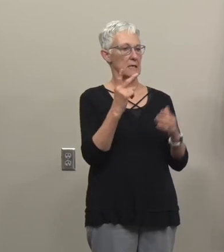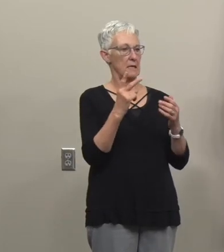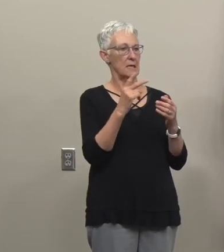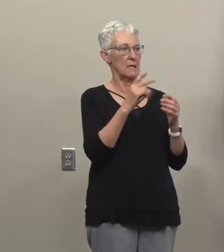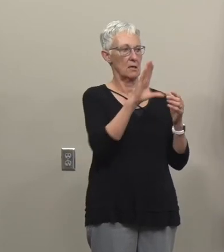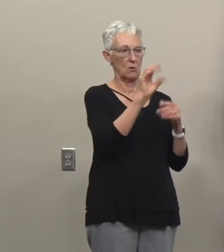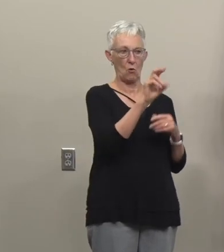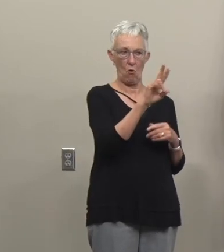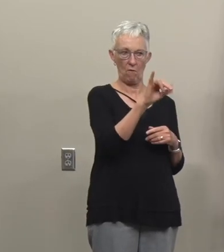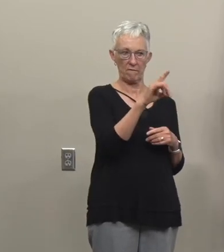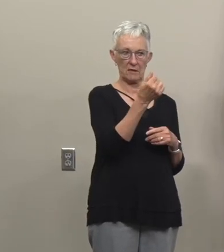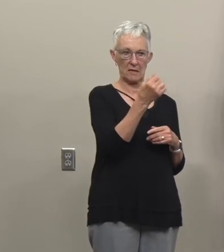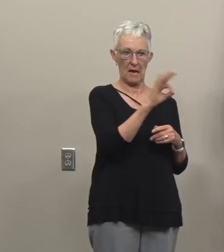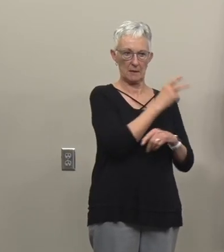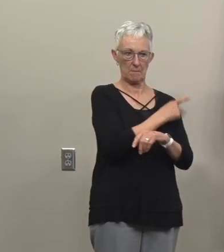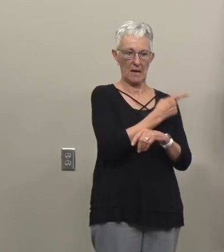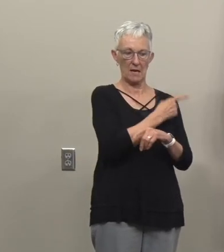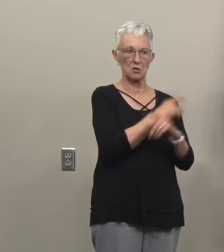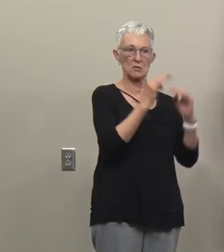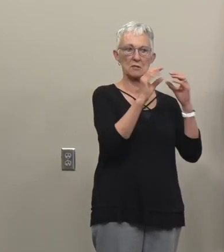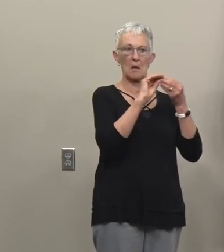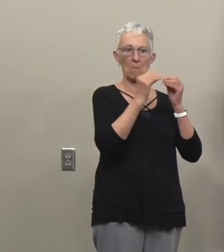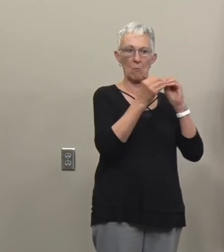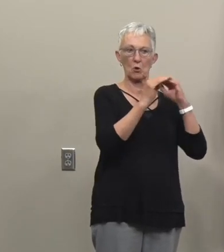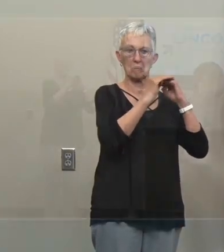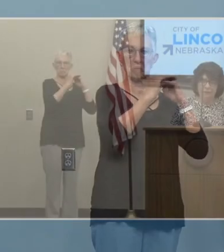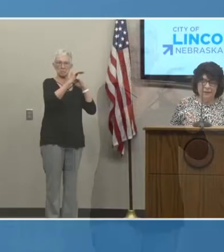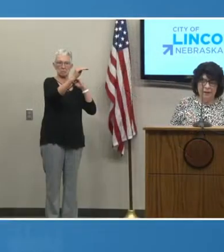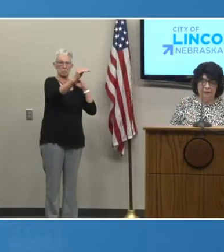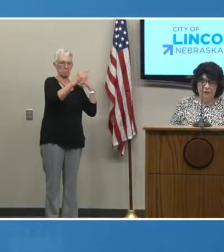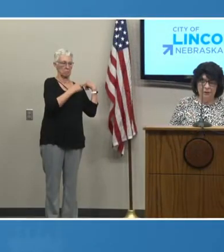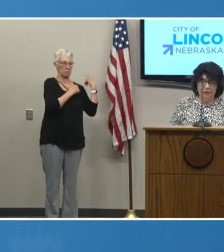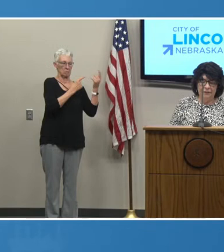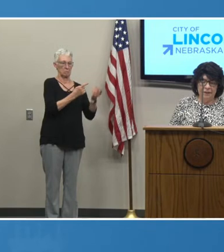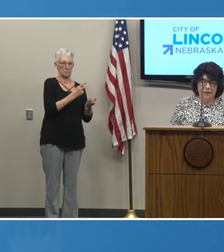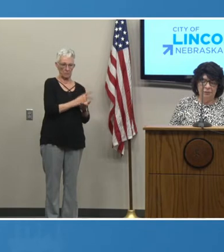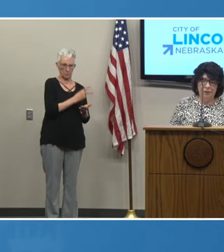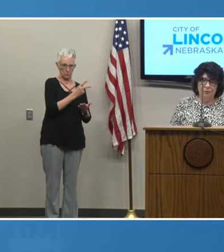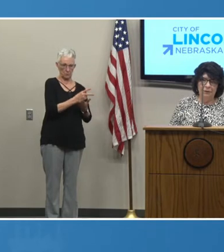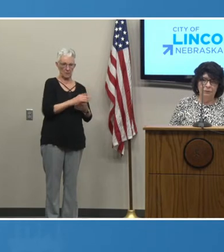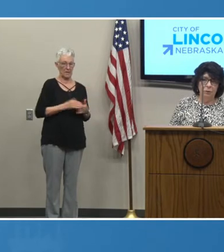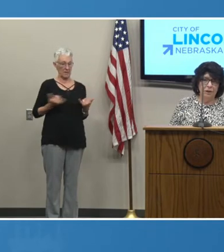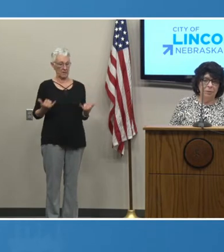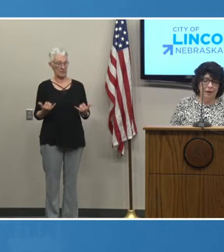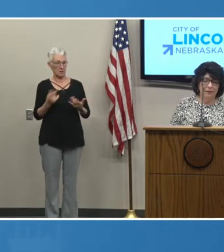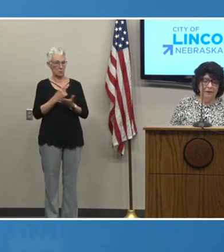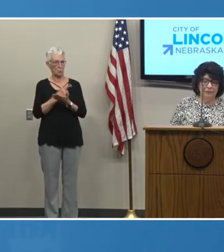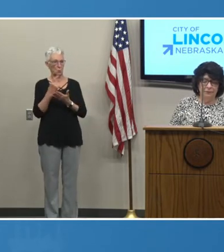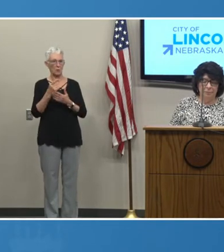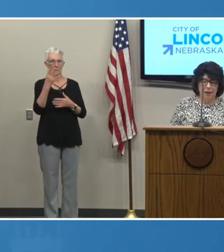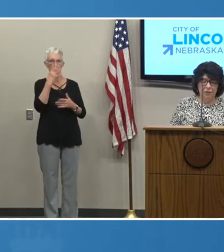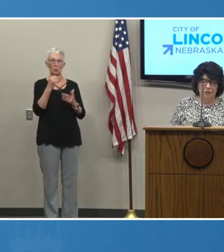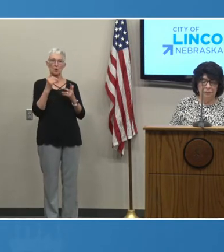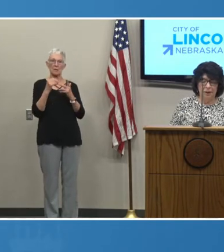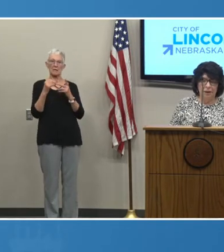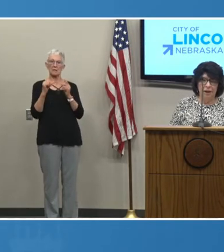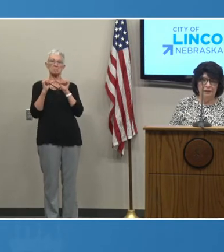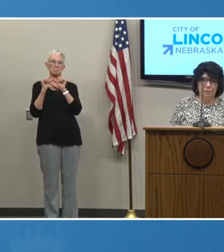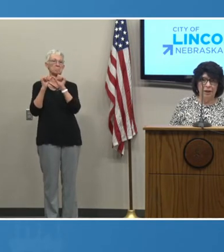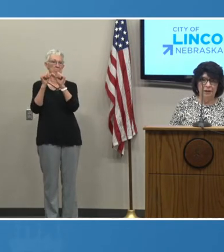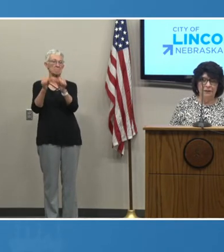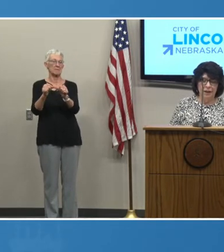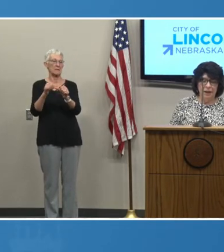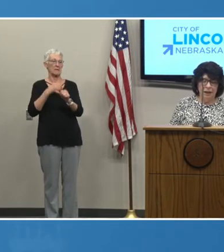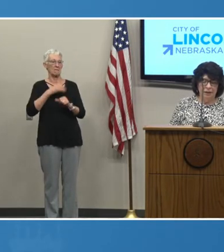COVID-19 patients in our hospitals over the past 2 weeks. This week has stayed fairly steady with around 40 positive patients